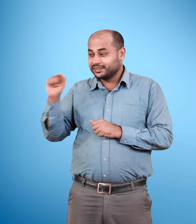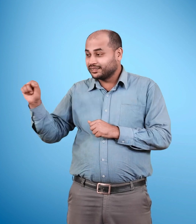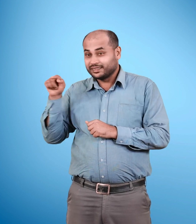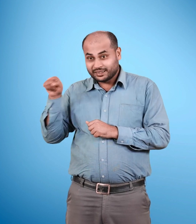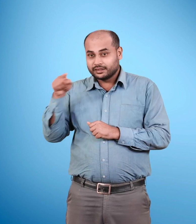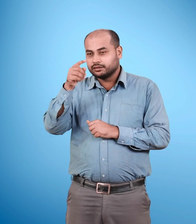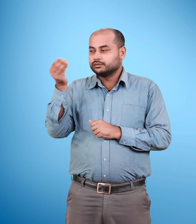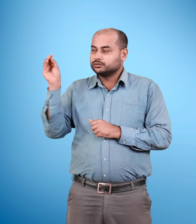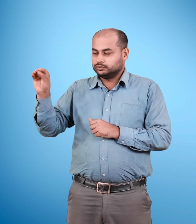blank.